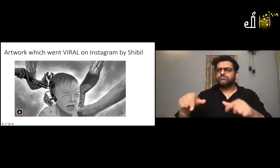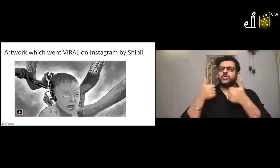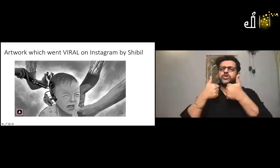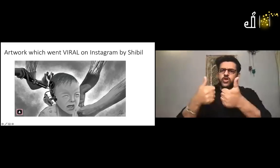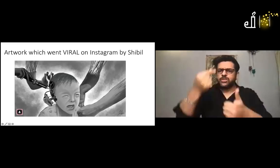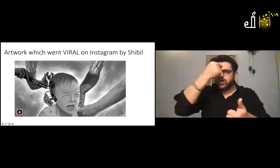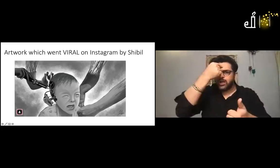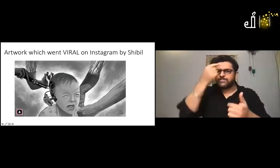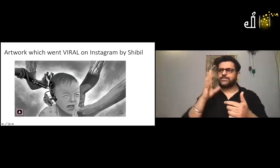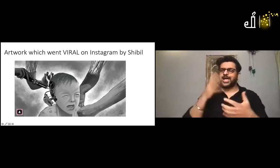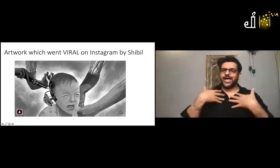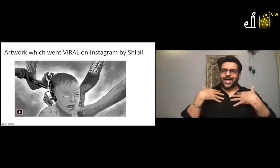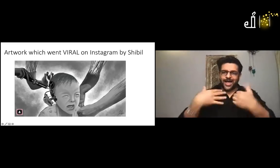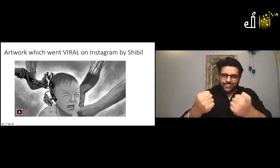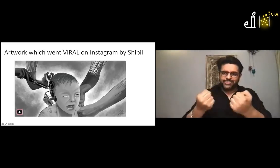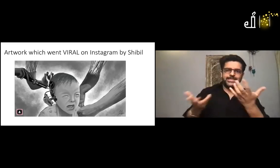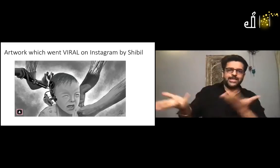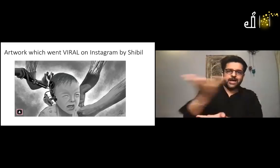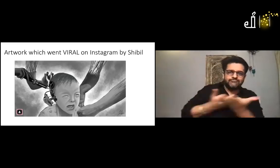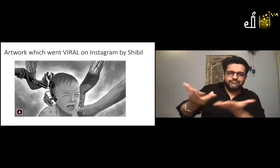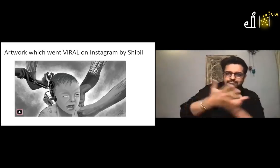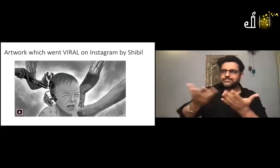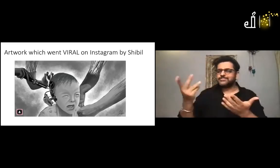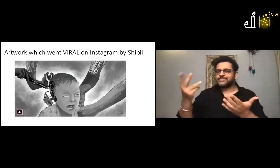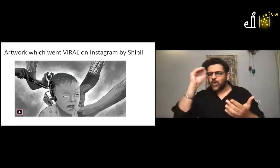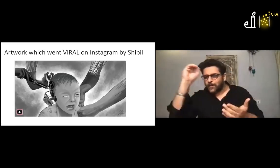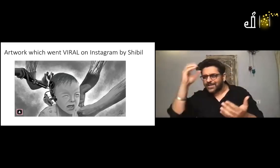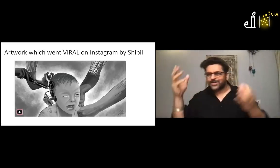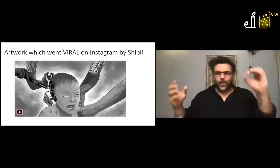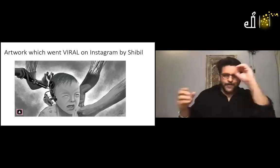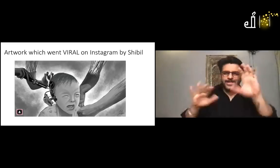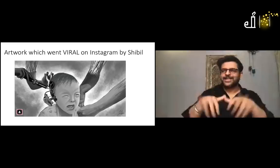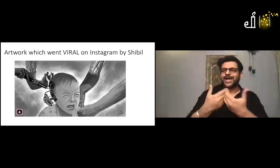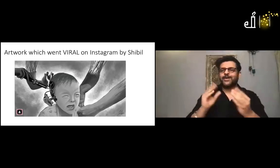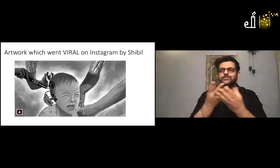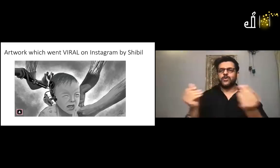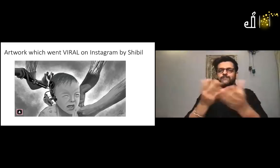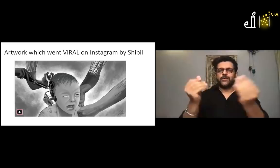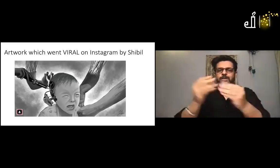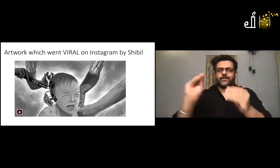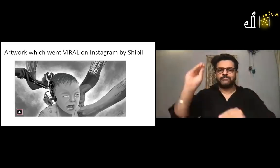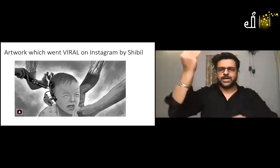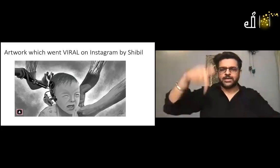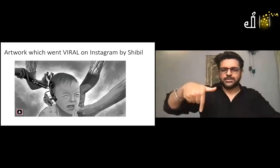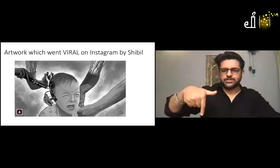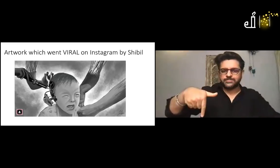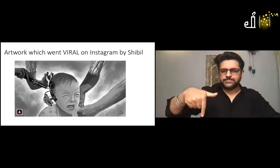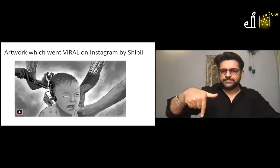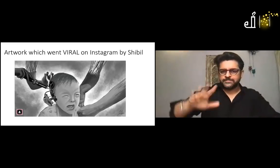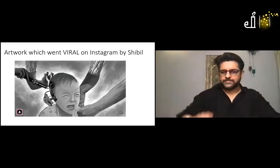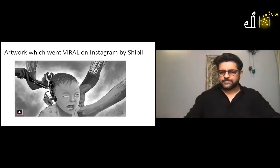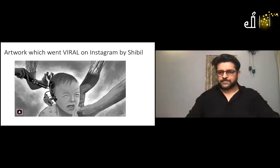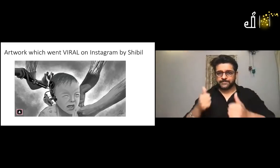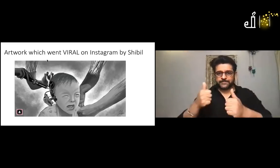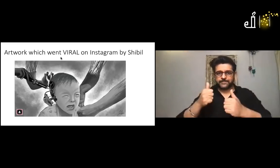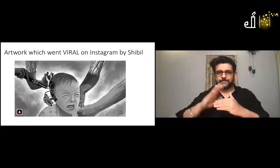all bad. It's good. It's a good problem that we are discussing. It's a healthy problem that we are discussing. We're just sharing opinions and we can